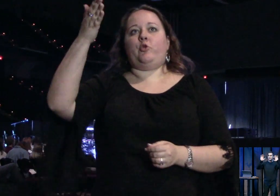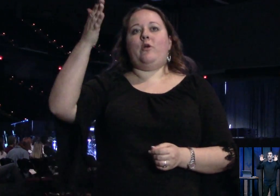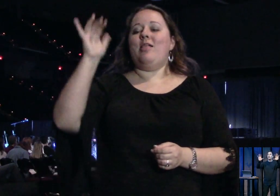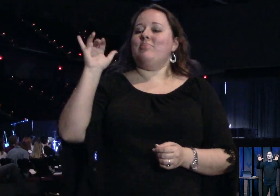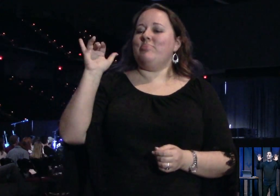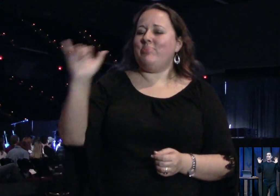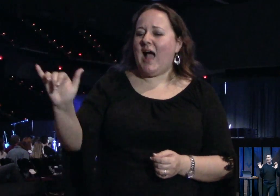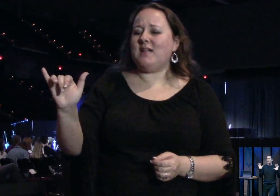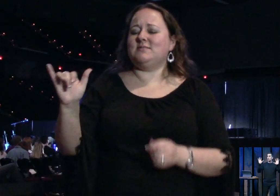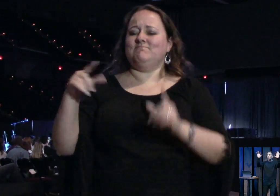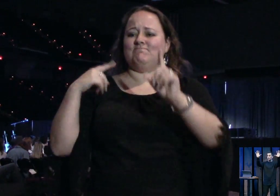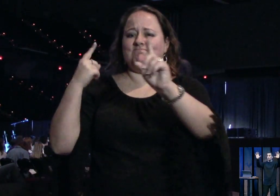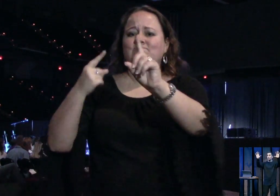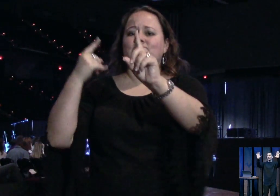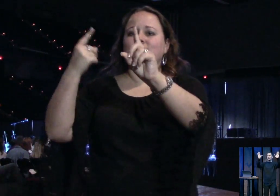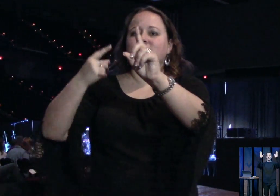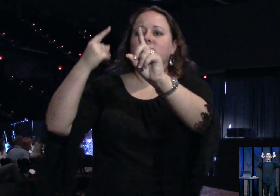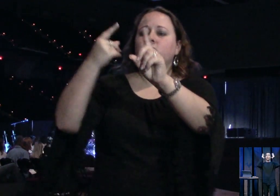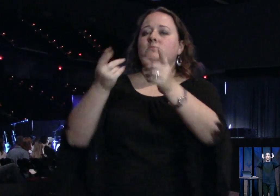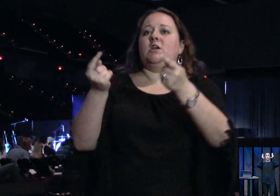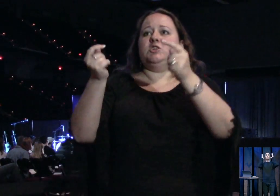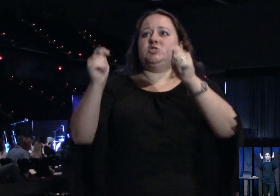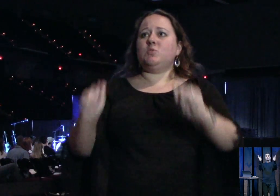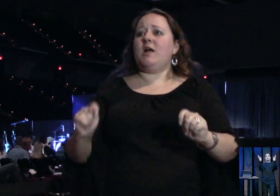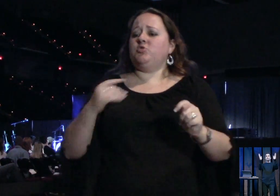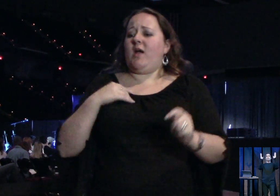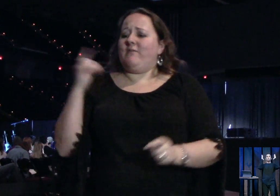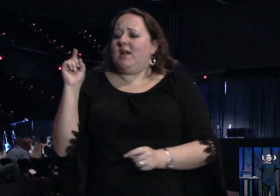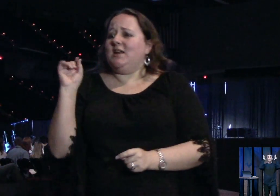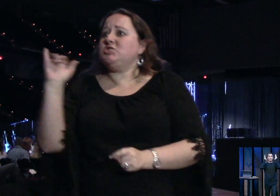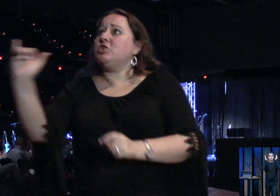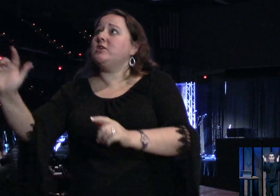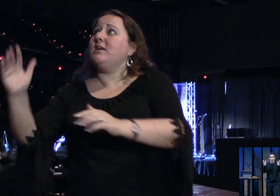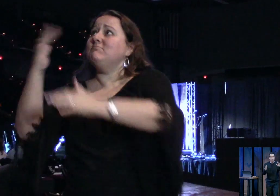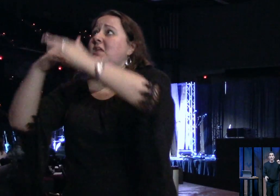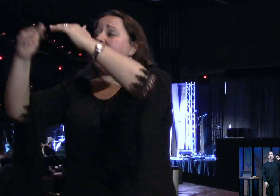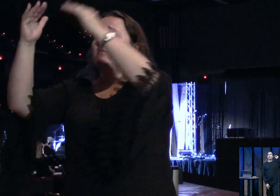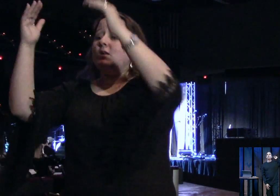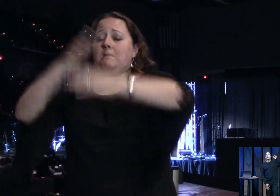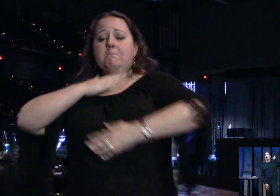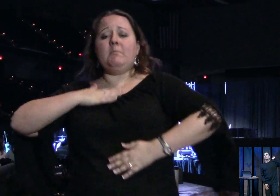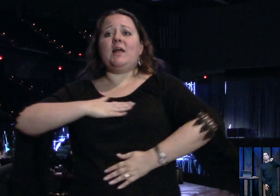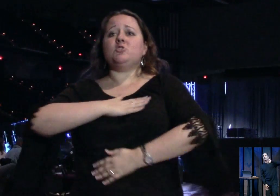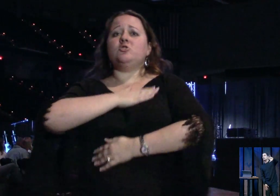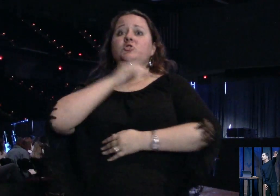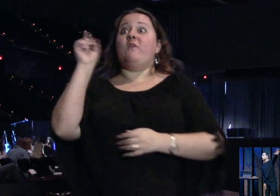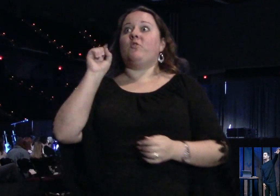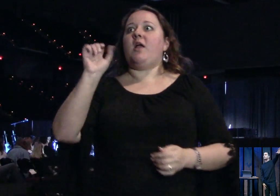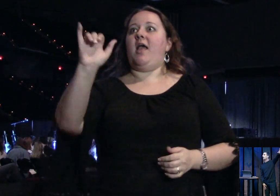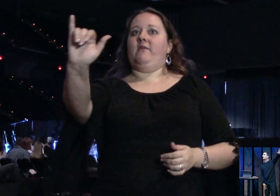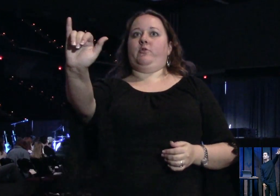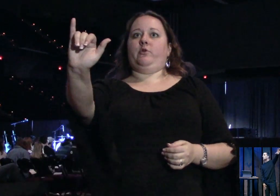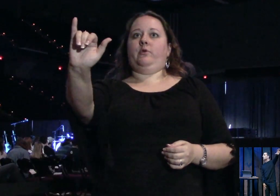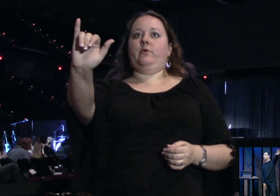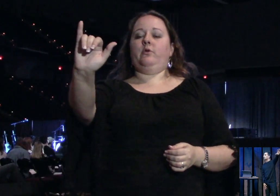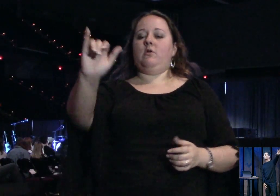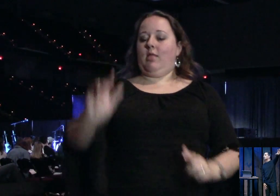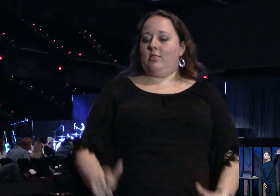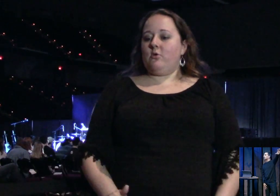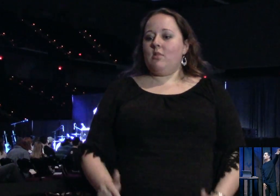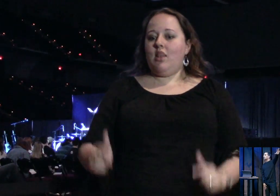life is headed. That's where you're building to. You are building towards an eternity where there are pleasures